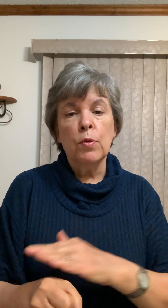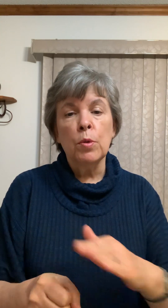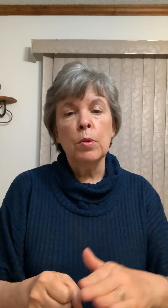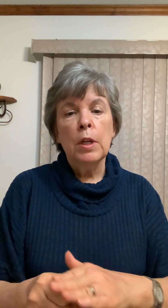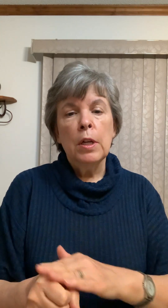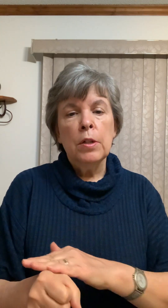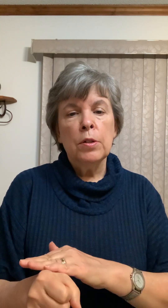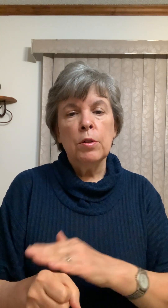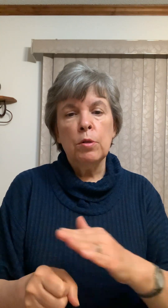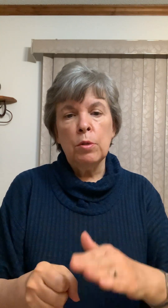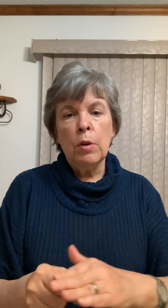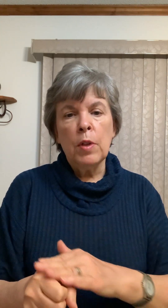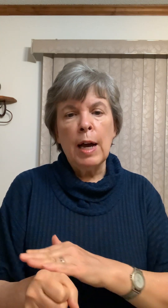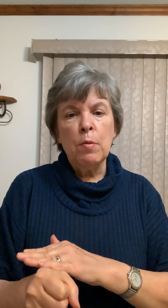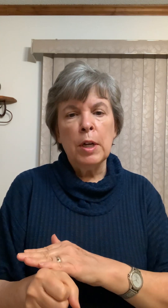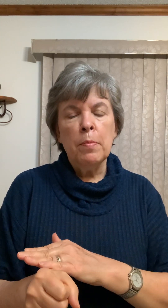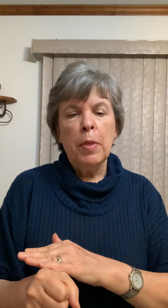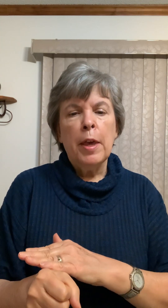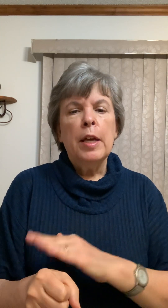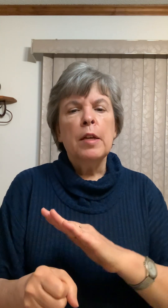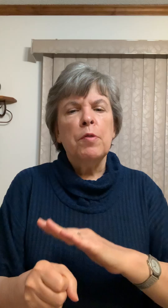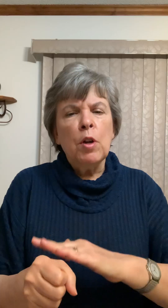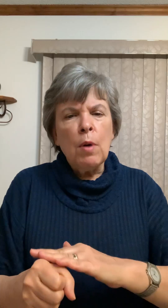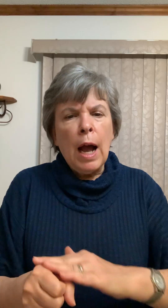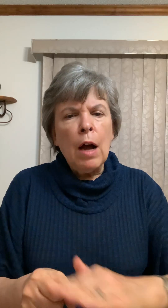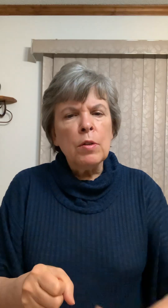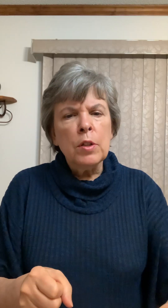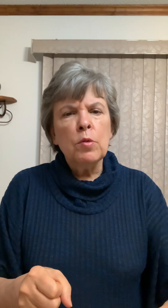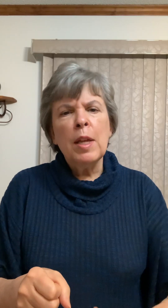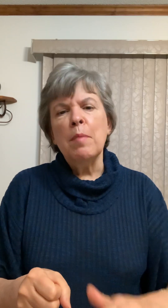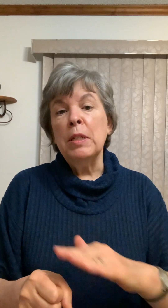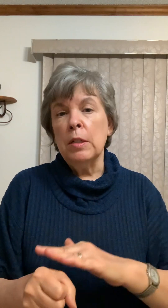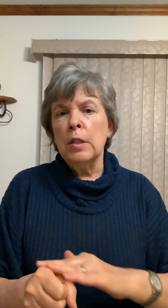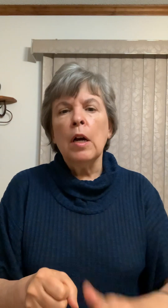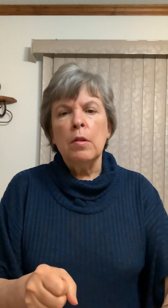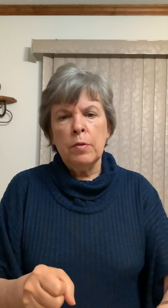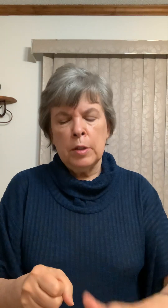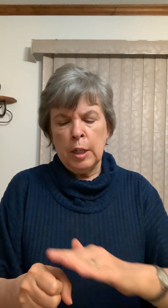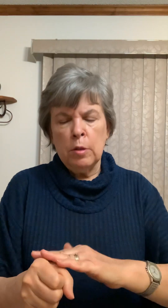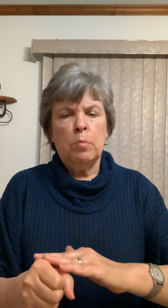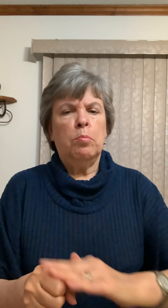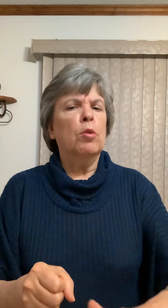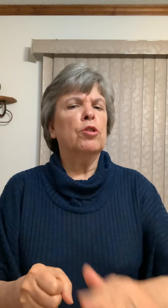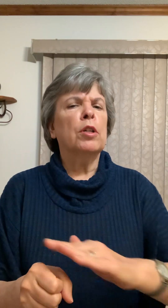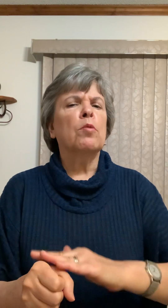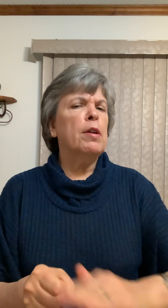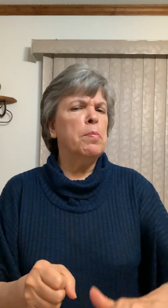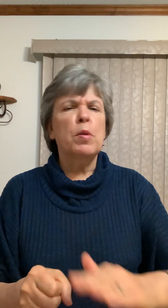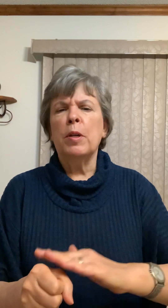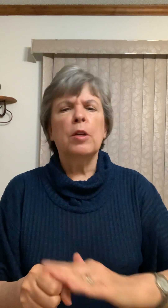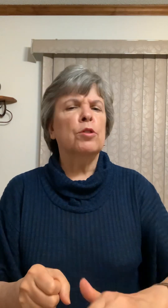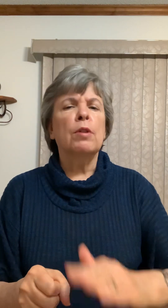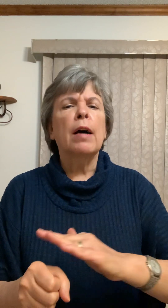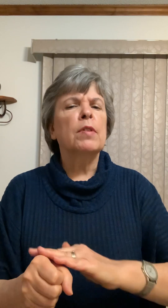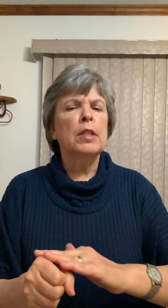full. So you go that way. If you go out this way, that means enough. It's like you're pushing it away from you because you have